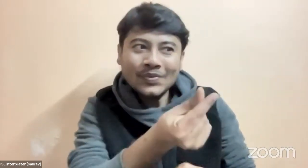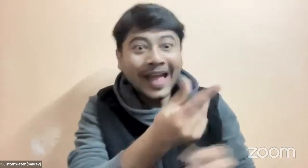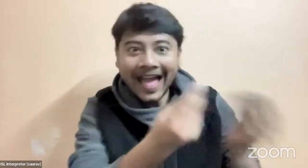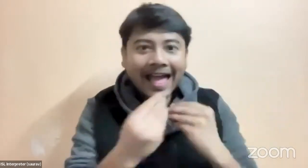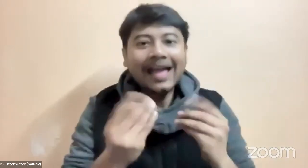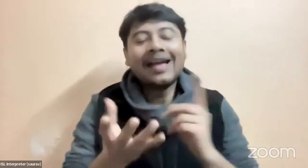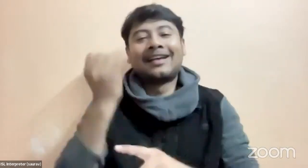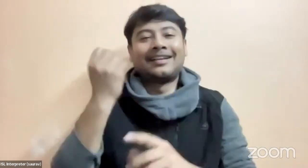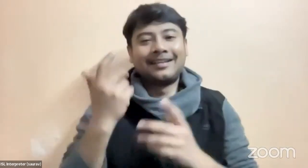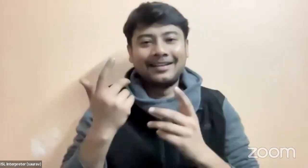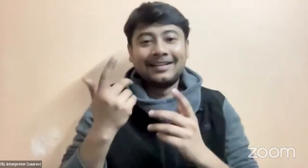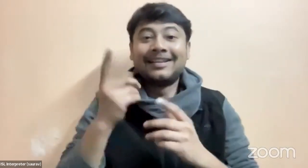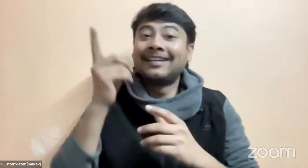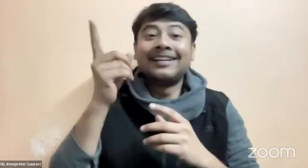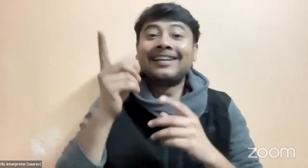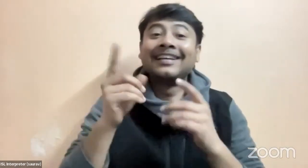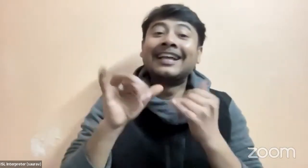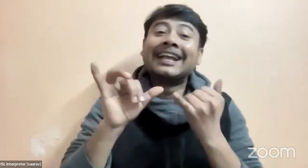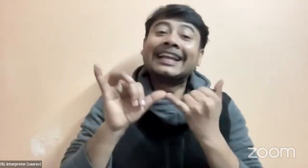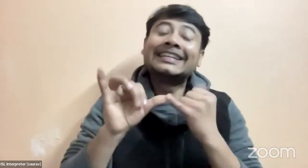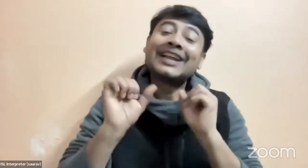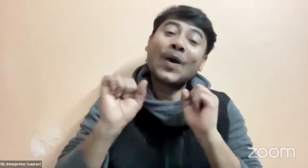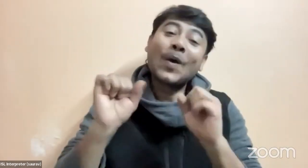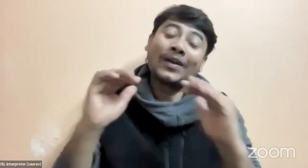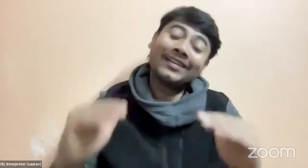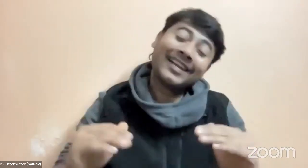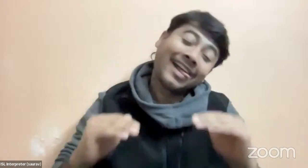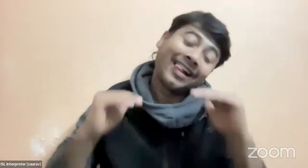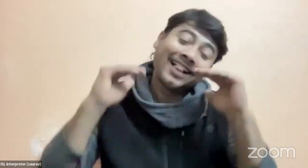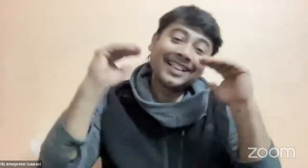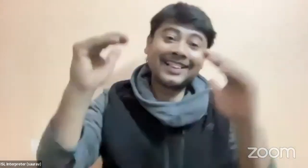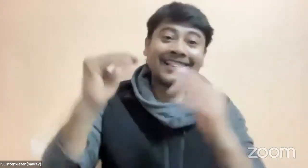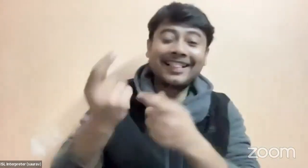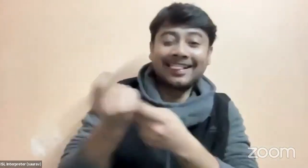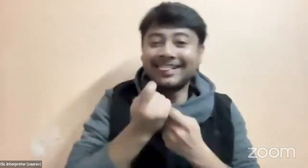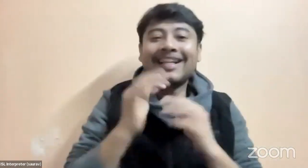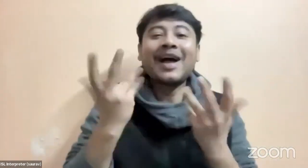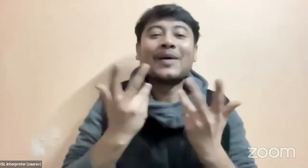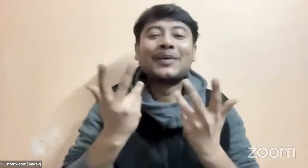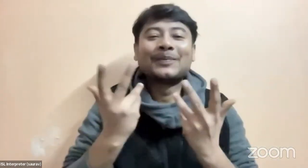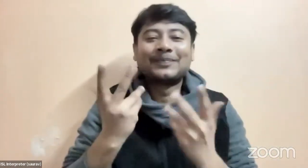Okay, now another difference between Krishna and Gauranga.